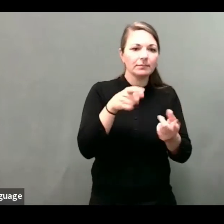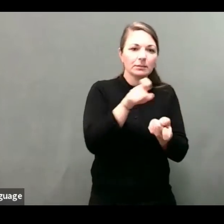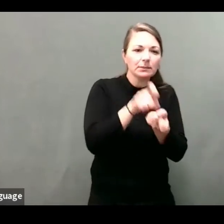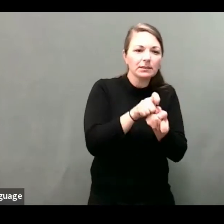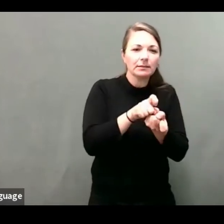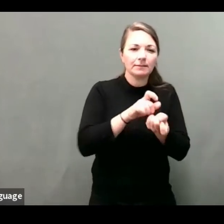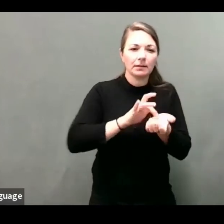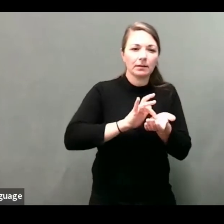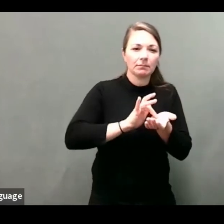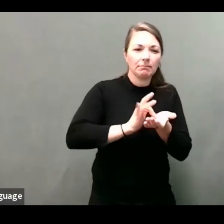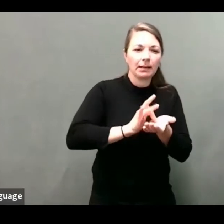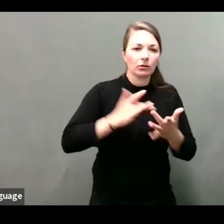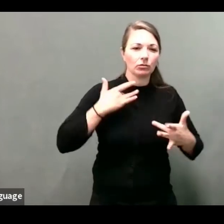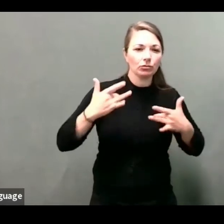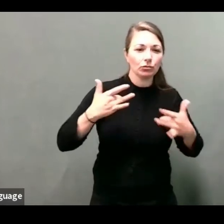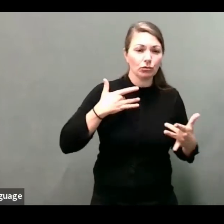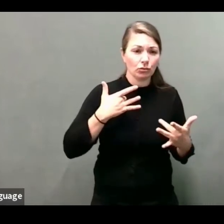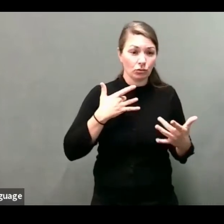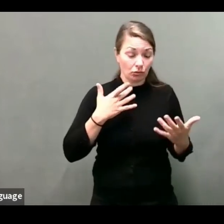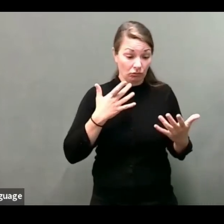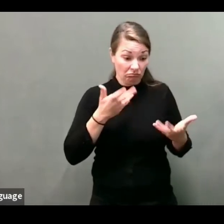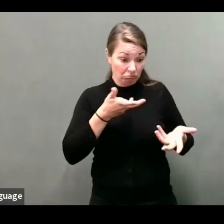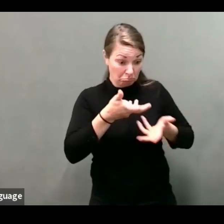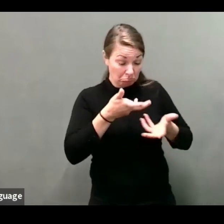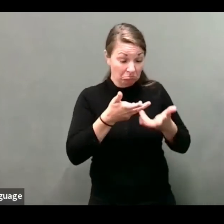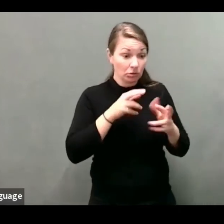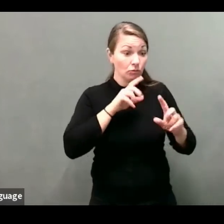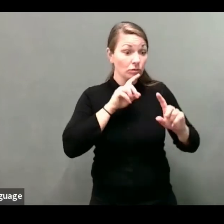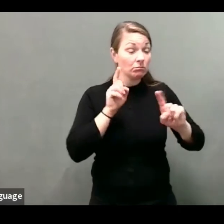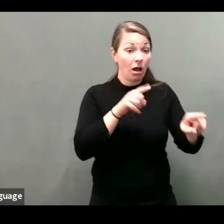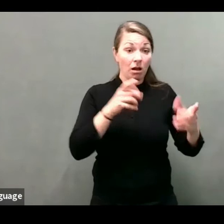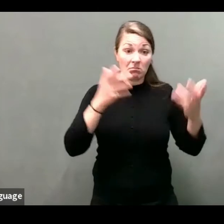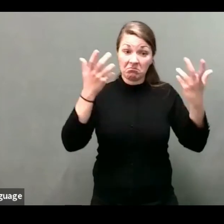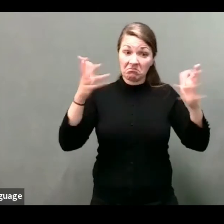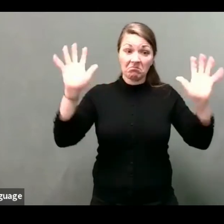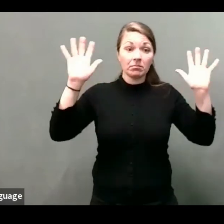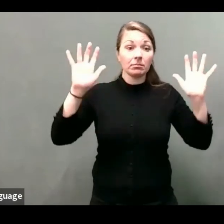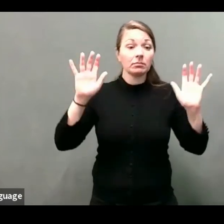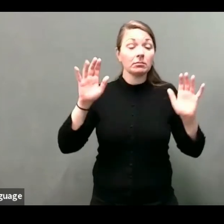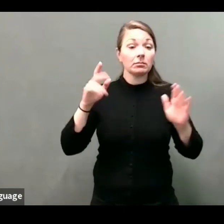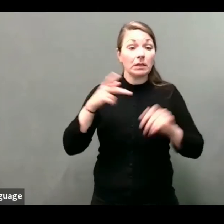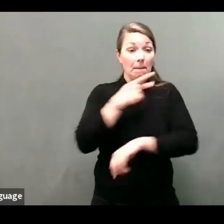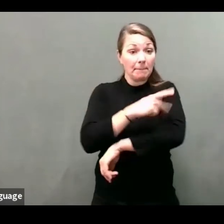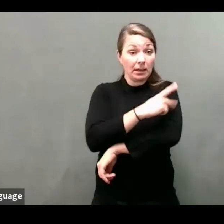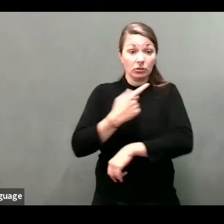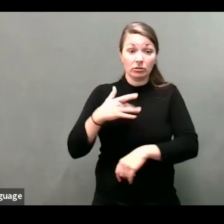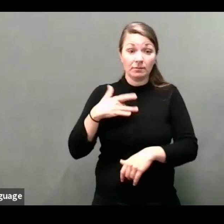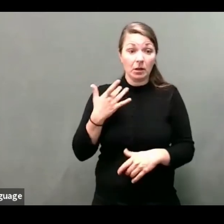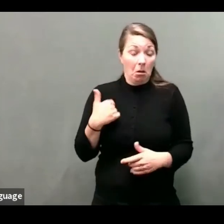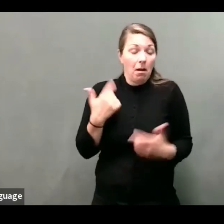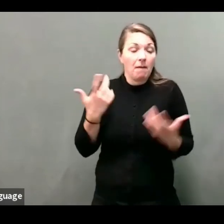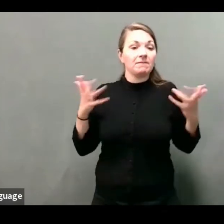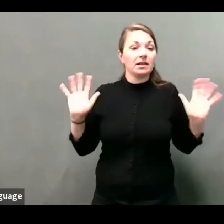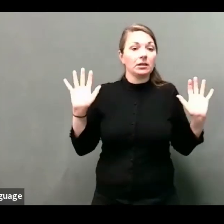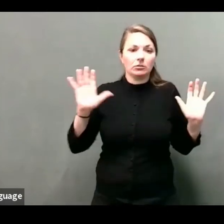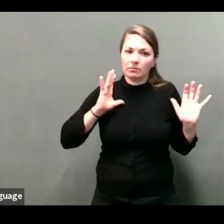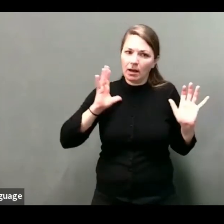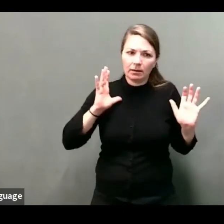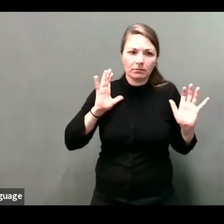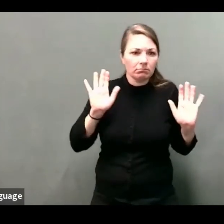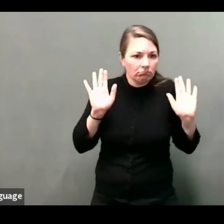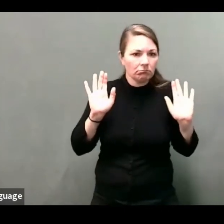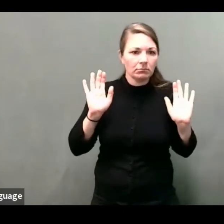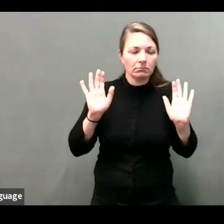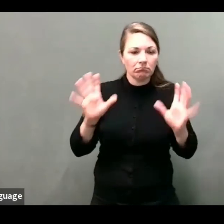have, respond to those. And if that's all the patient wants to do, that's all that they should do.